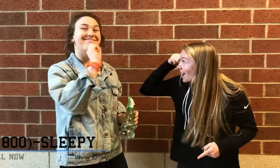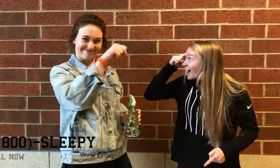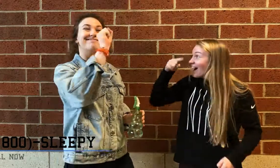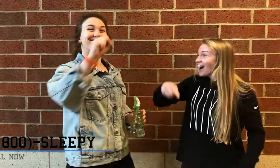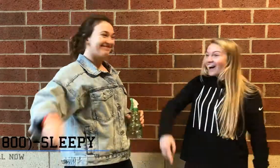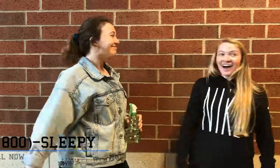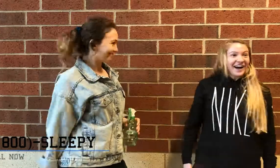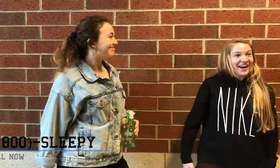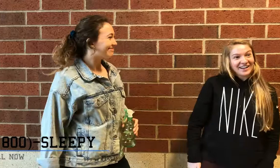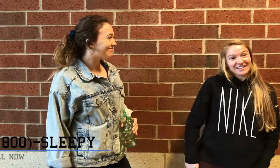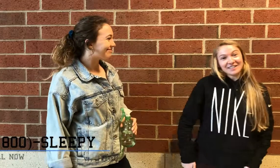$19.99? Sure am.